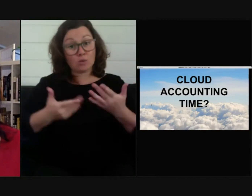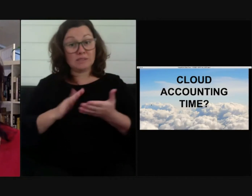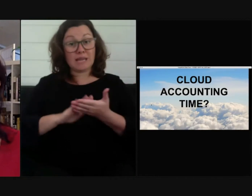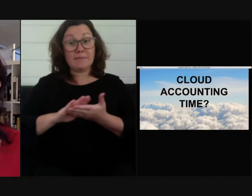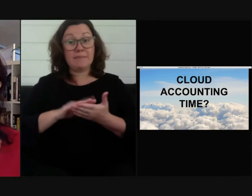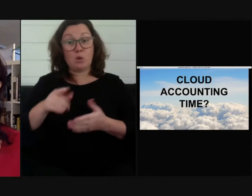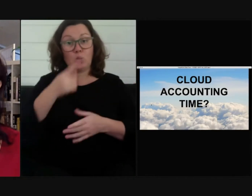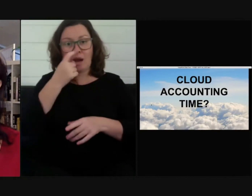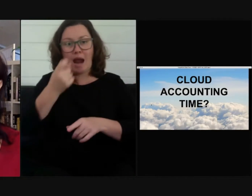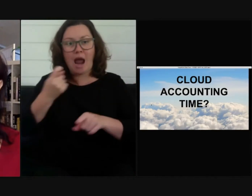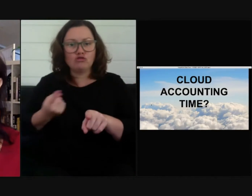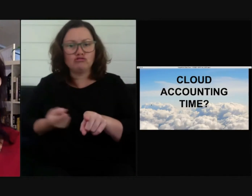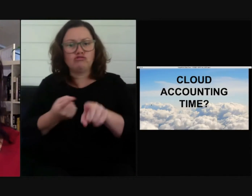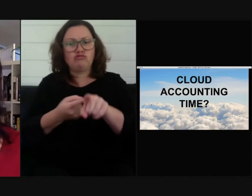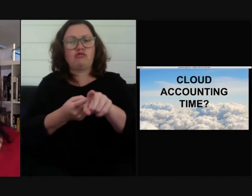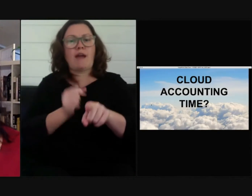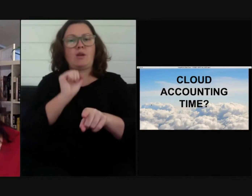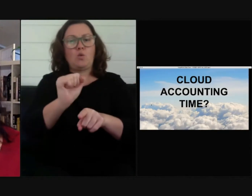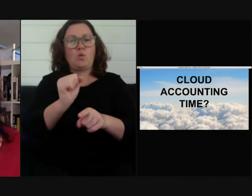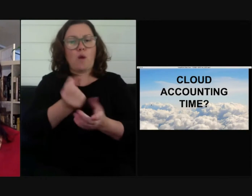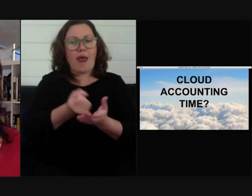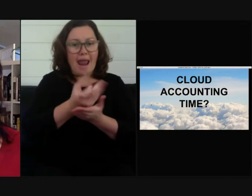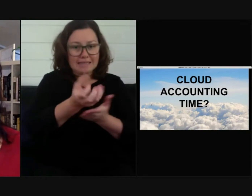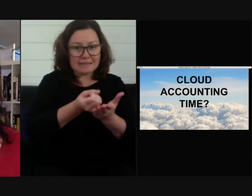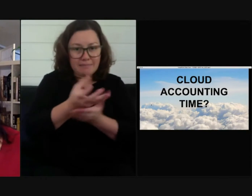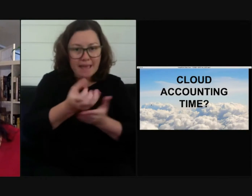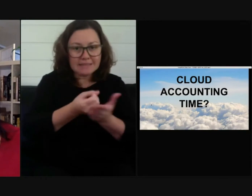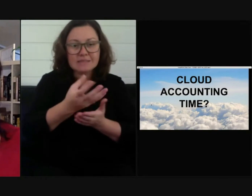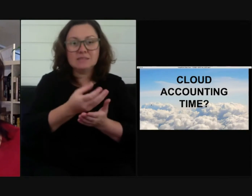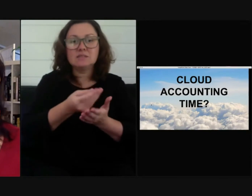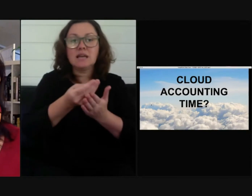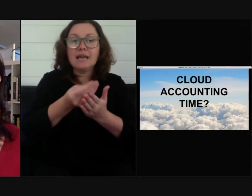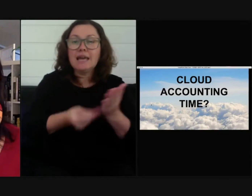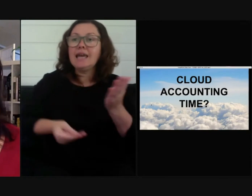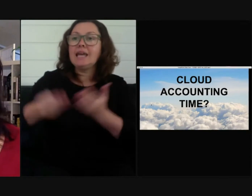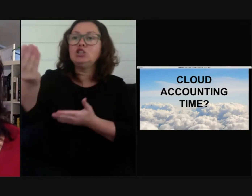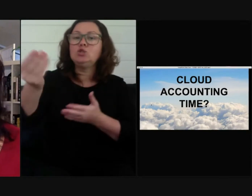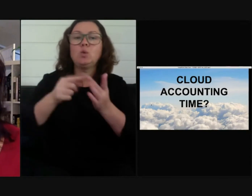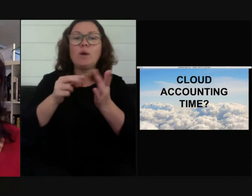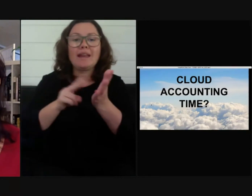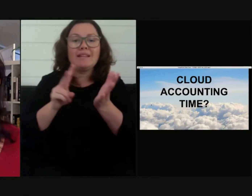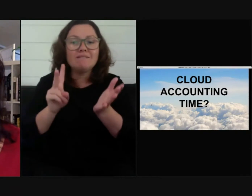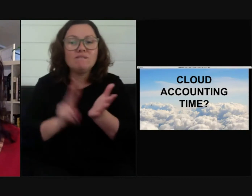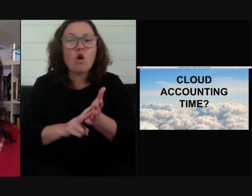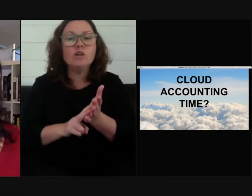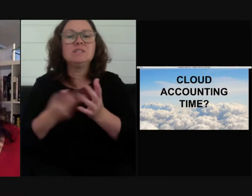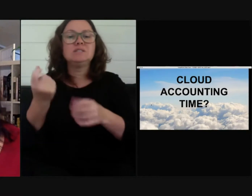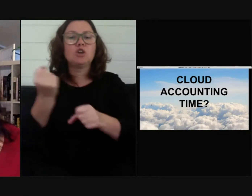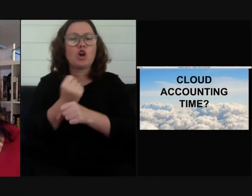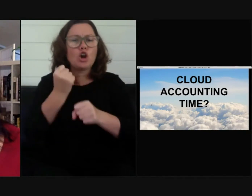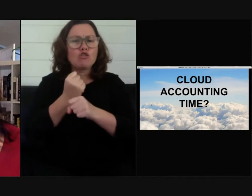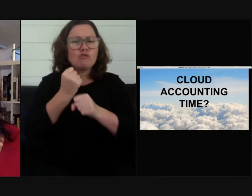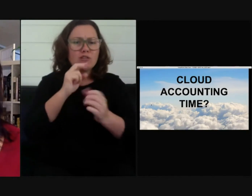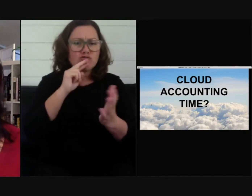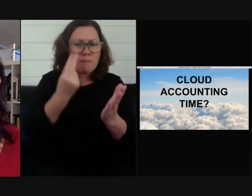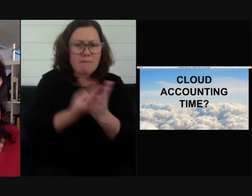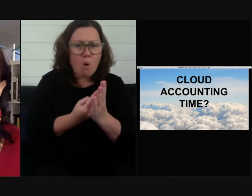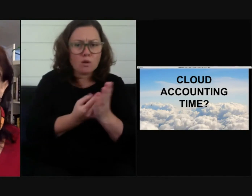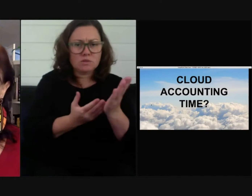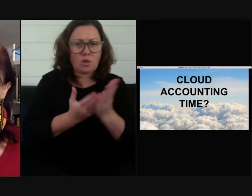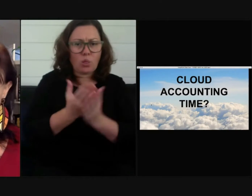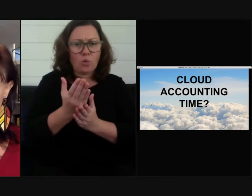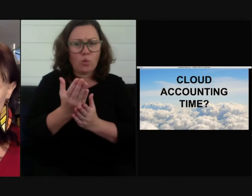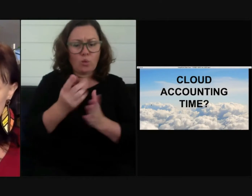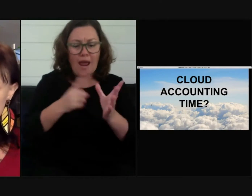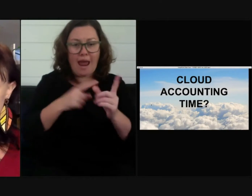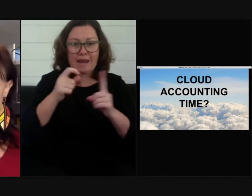issue invoices and easily create reports through software or an app. And that app links to your